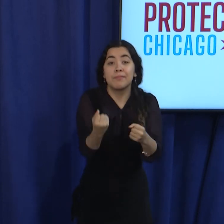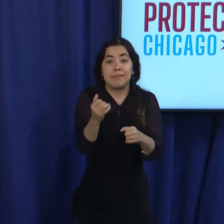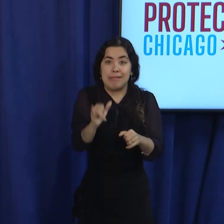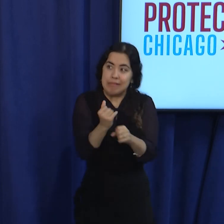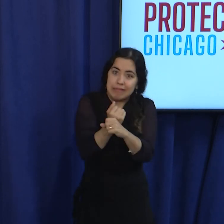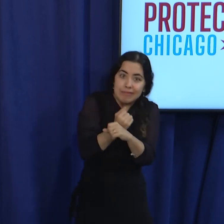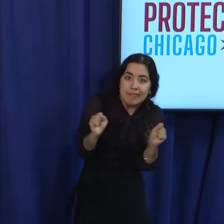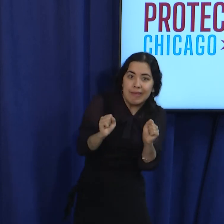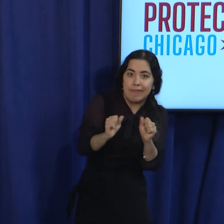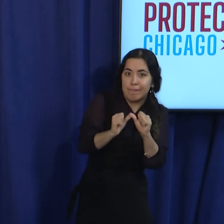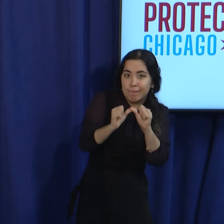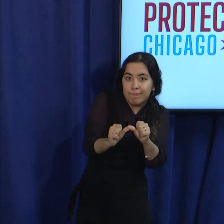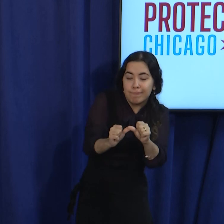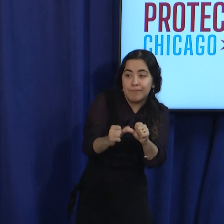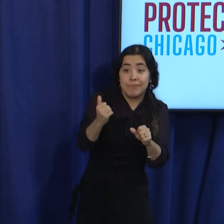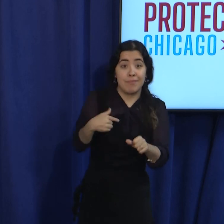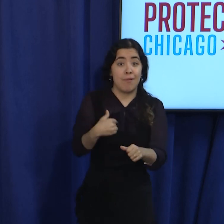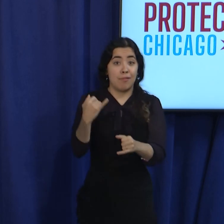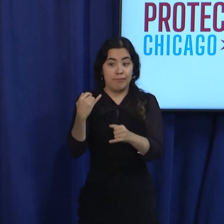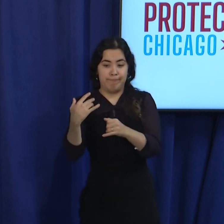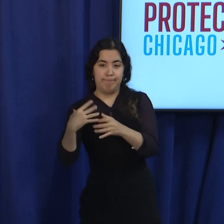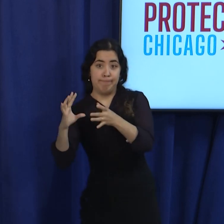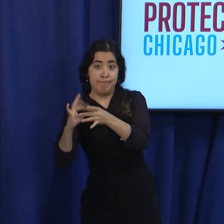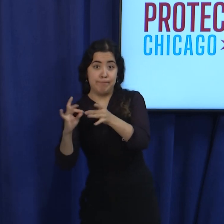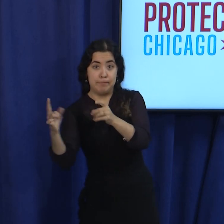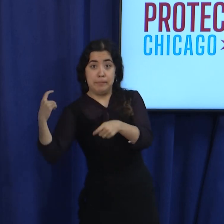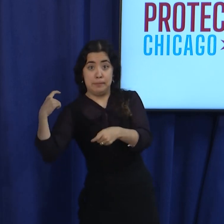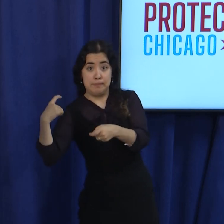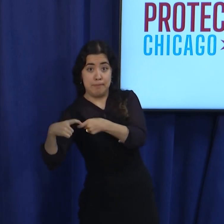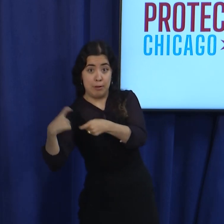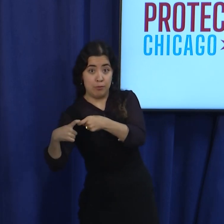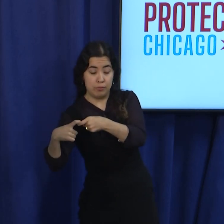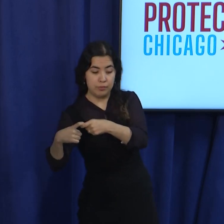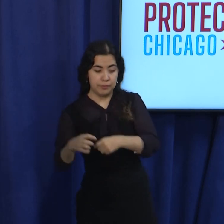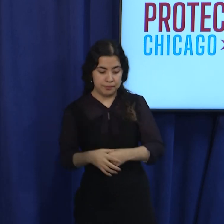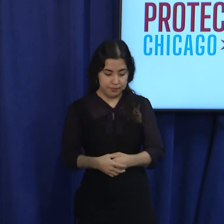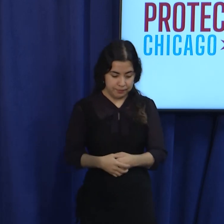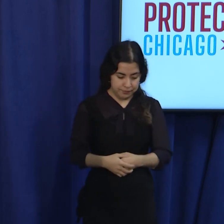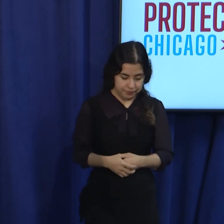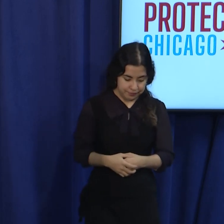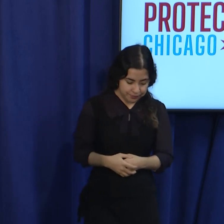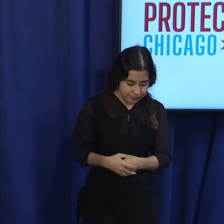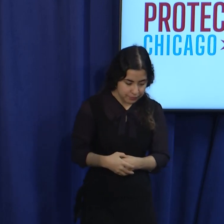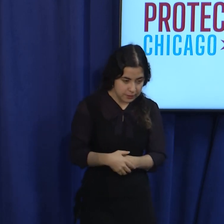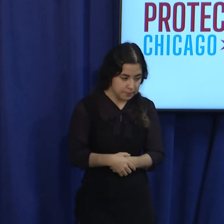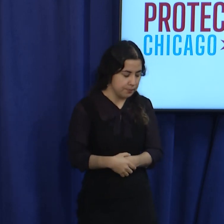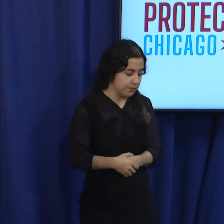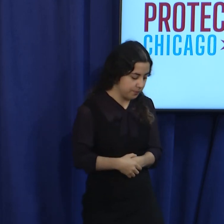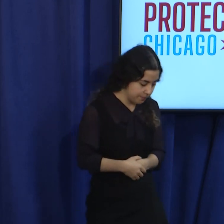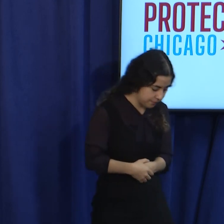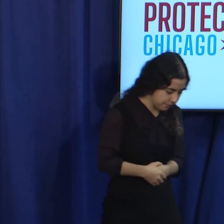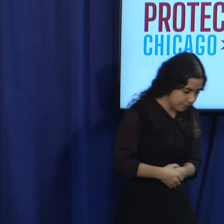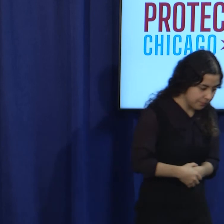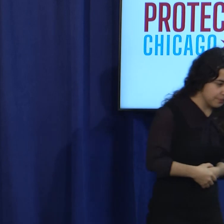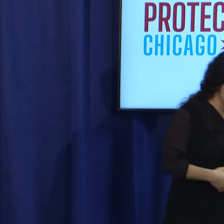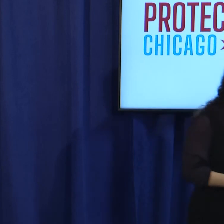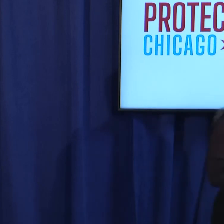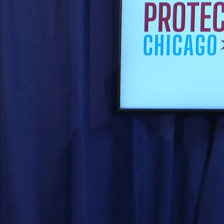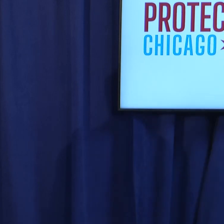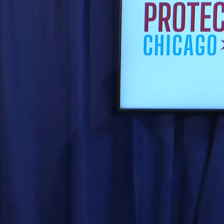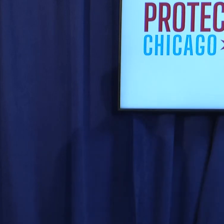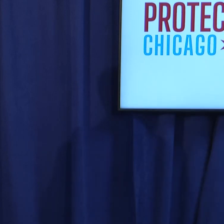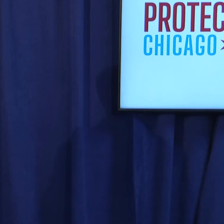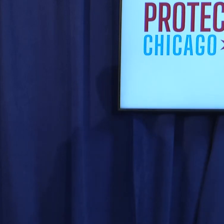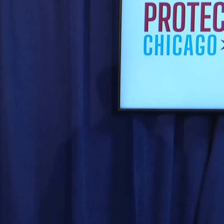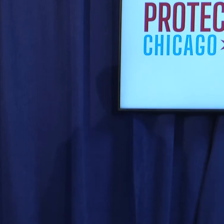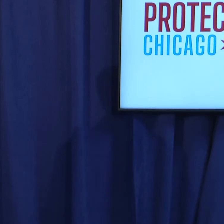say my message in Spanish a mis colegas latinos en la ciudad. Yo soy el doctor Mena Lora y soy un especialista en enfermedades infecciosas.